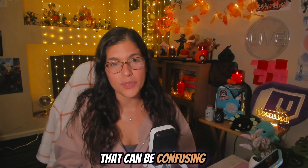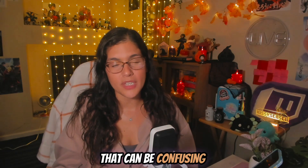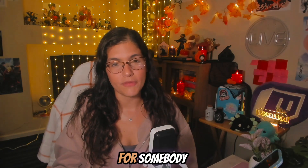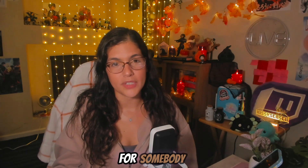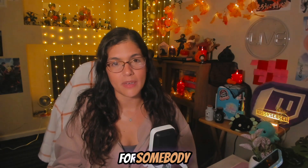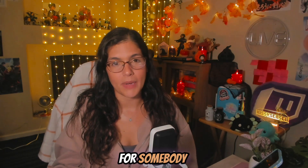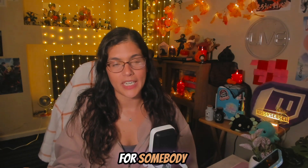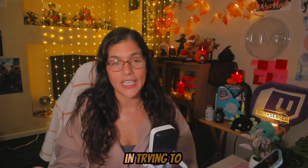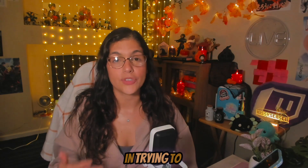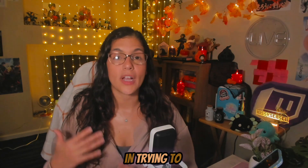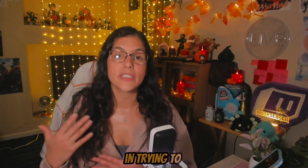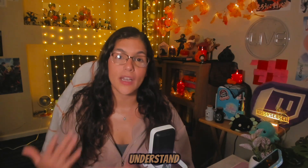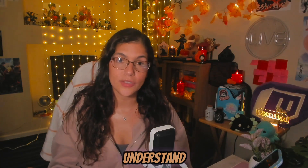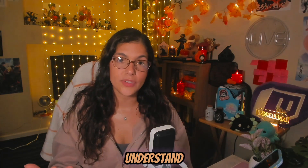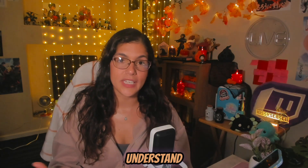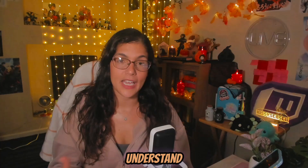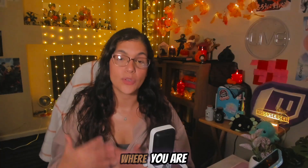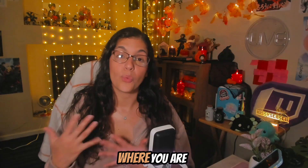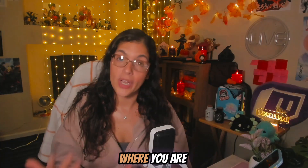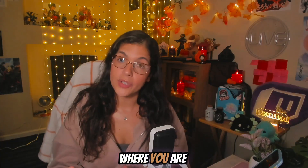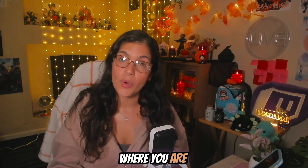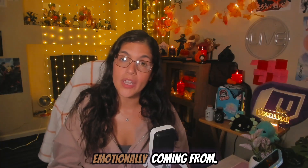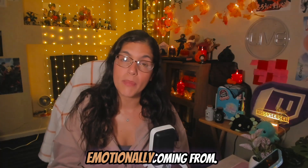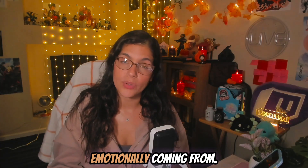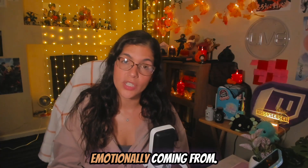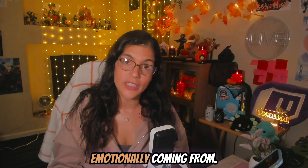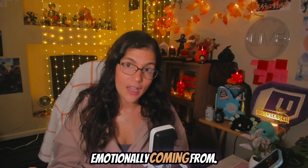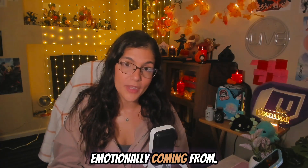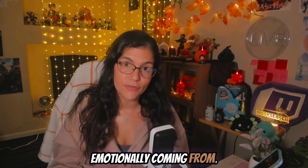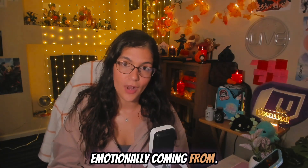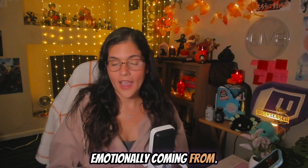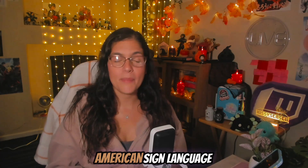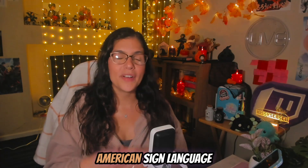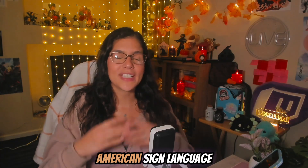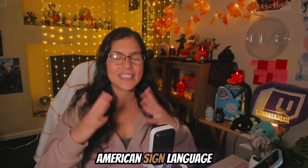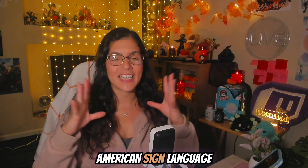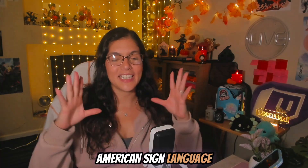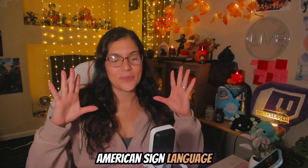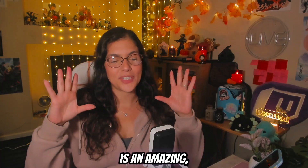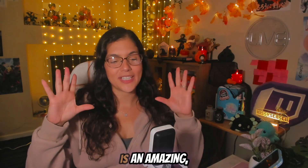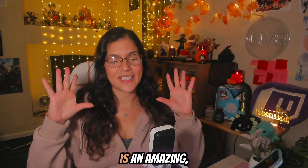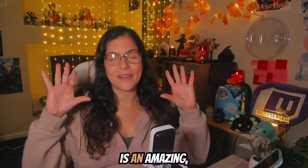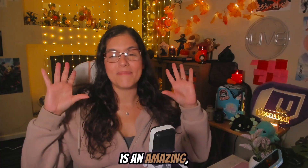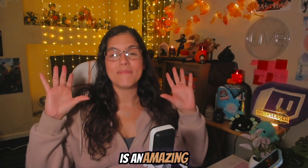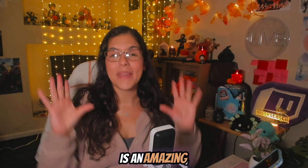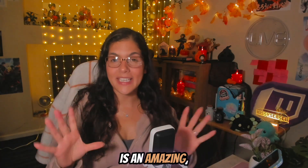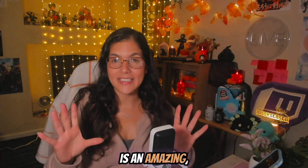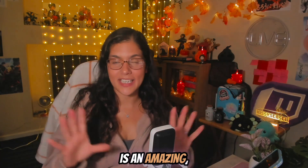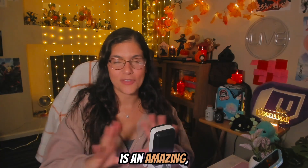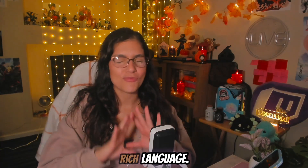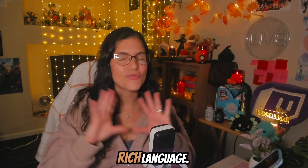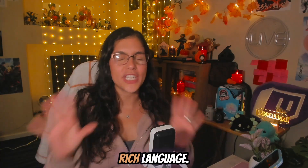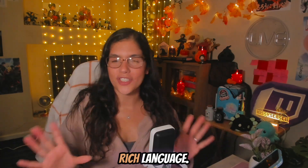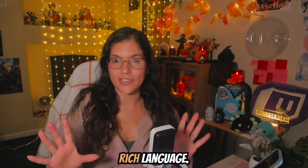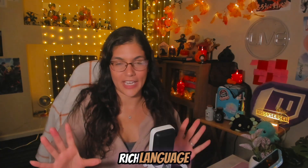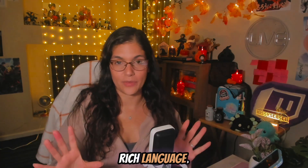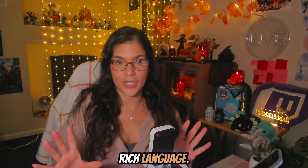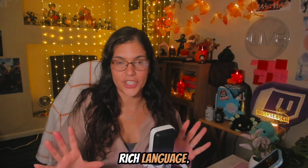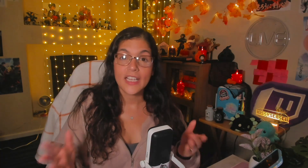for somebody in trying to understand where you are emotionally coming from. American Sign Language is an amazing, rich language. So